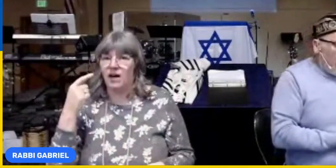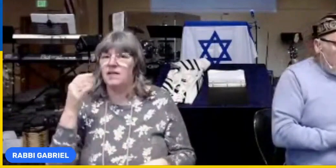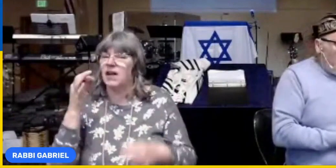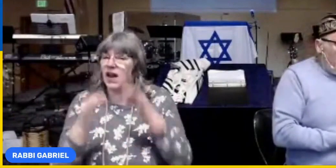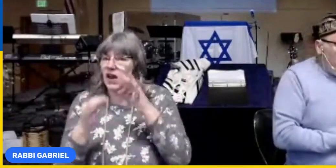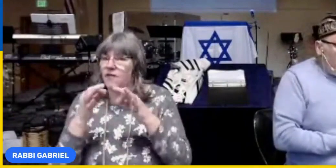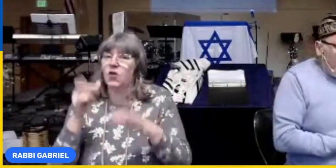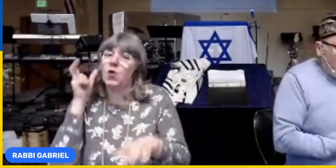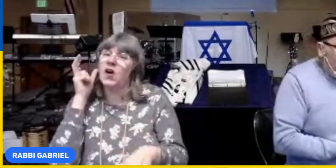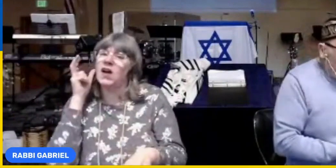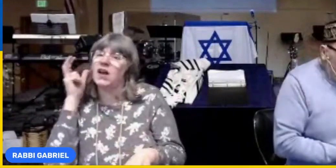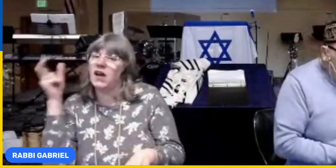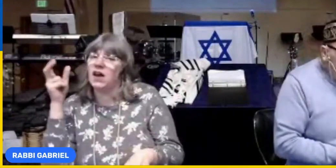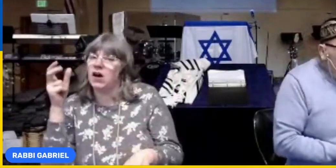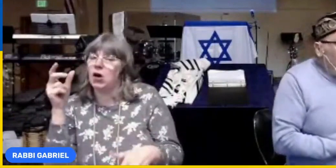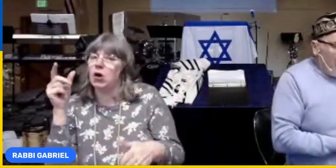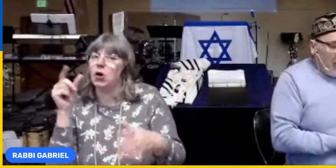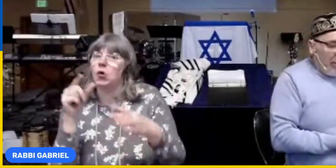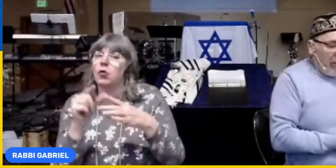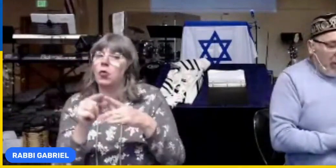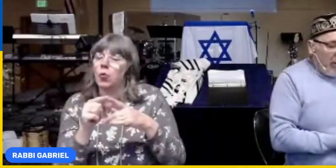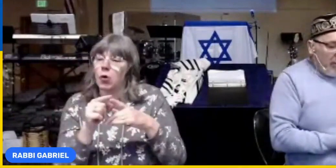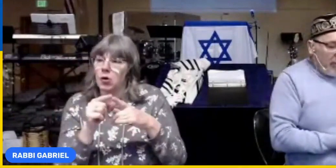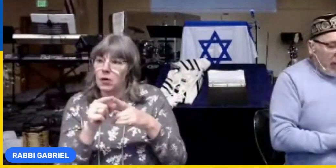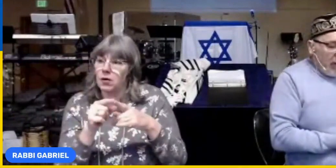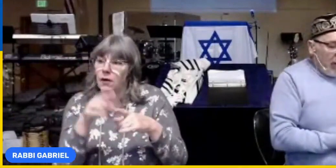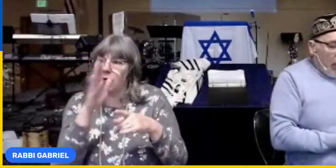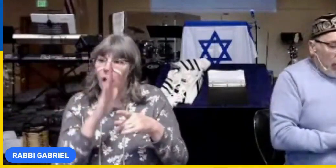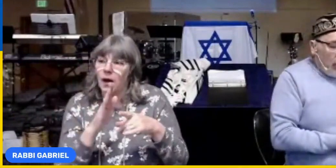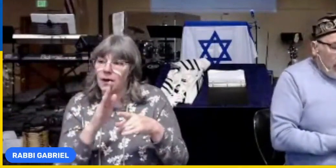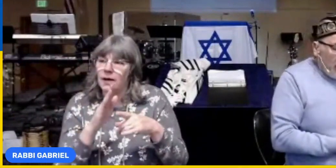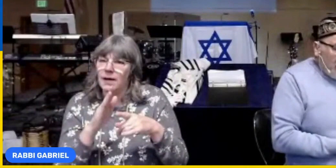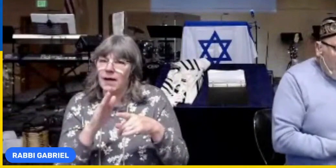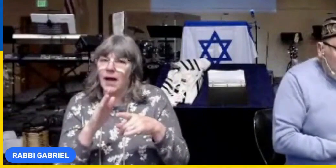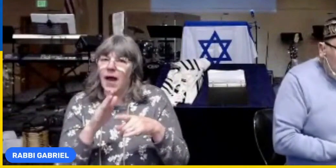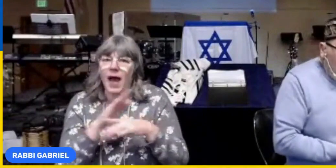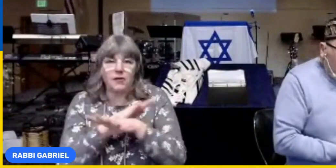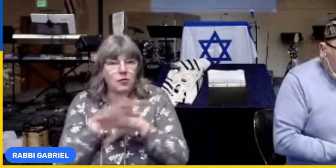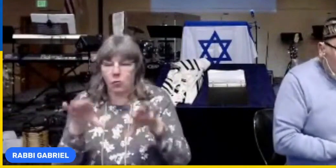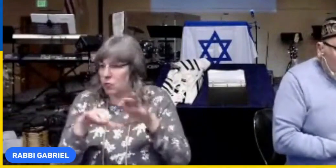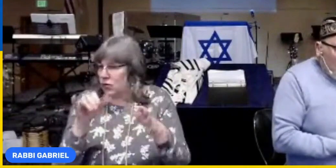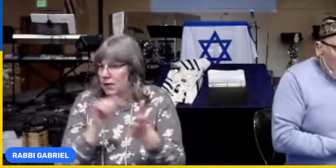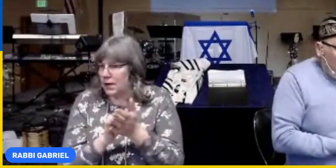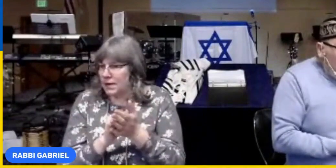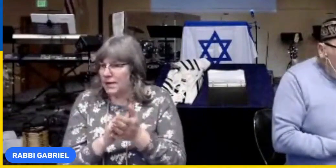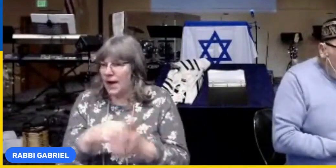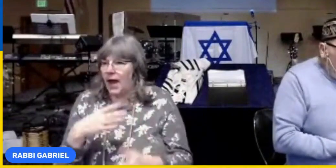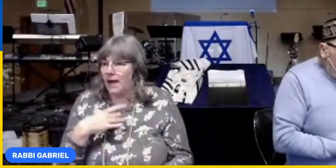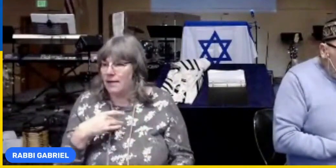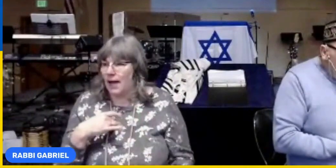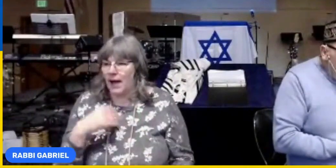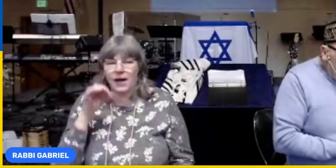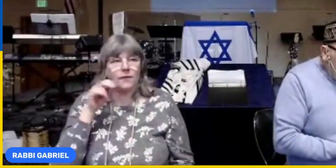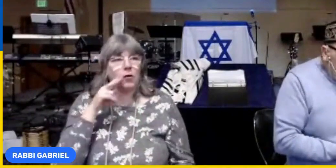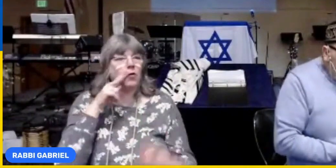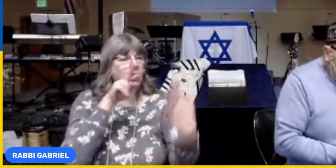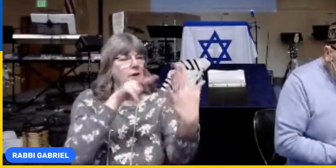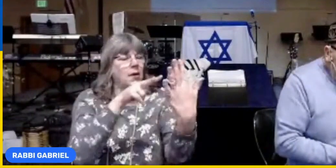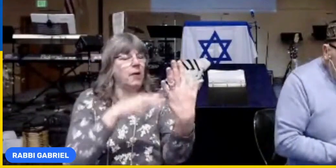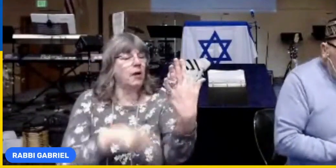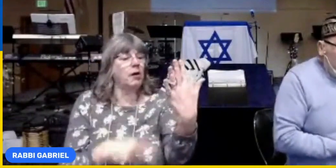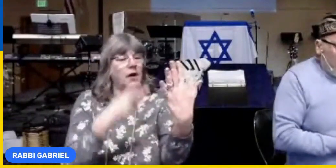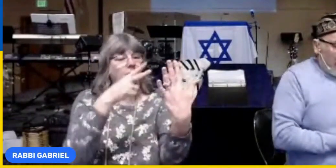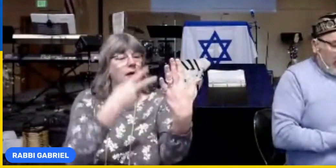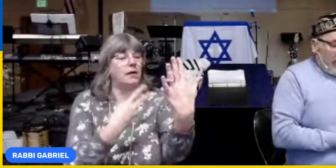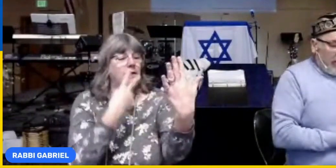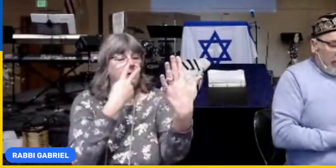is like someone who looks at his face in a mirror, who looks at himself, goes away and immediately